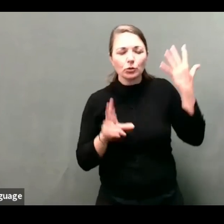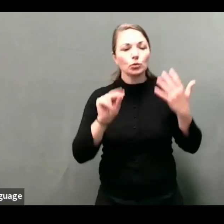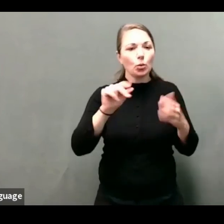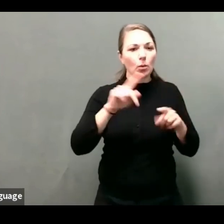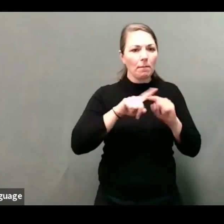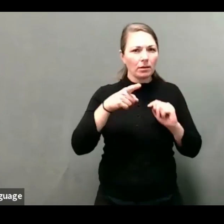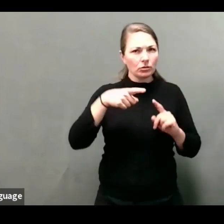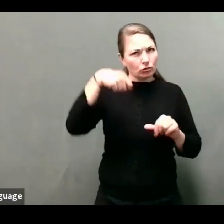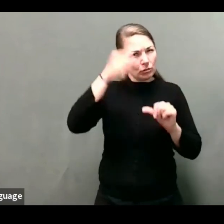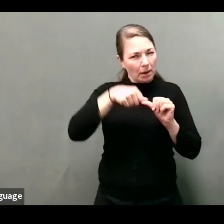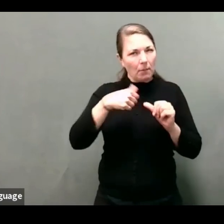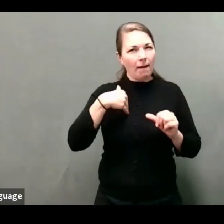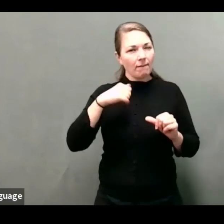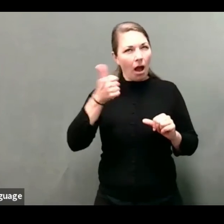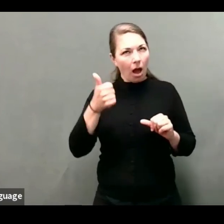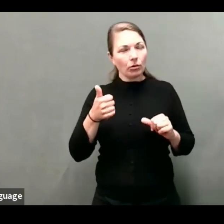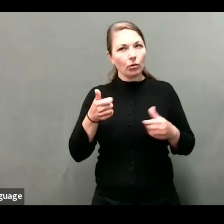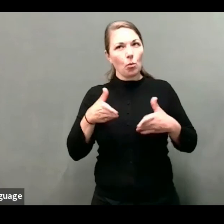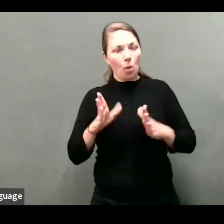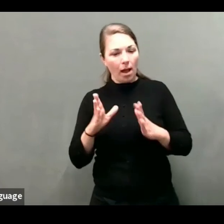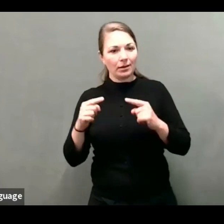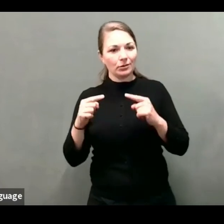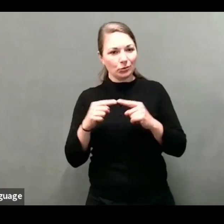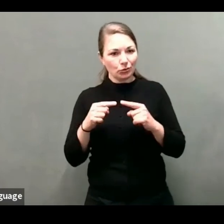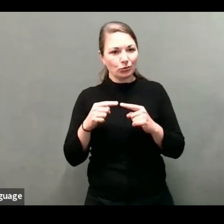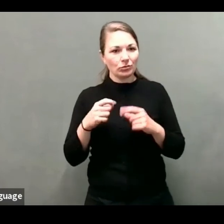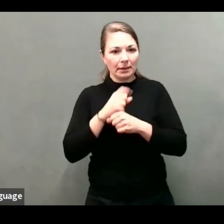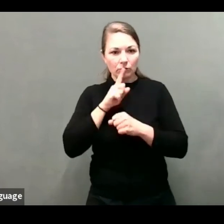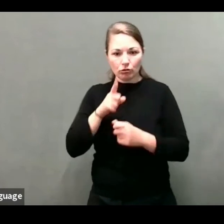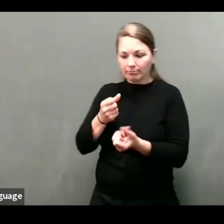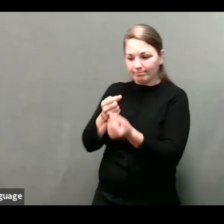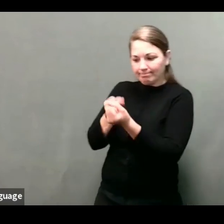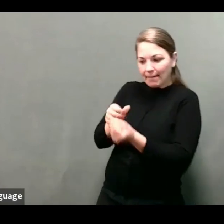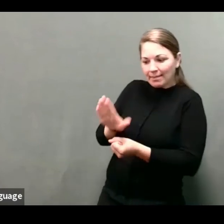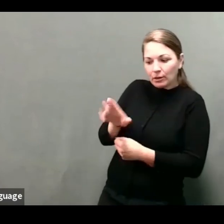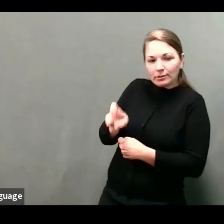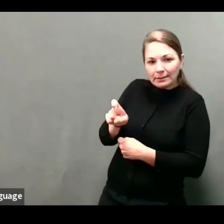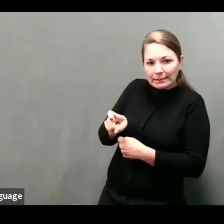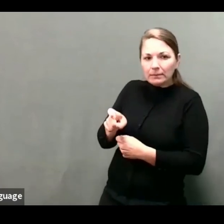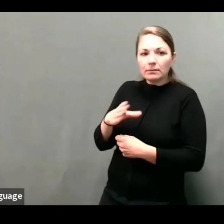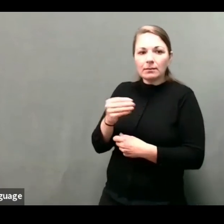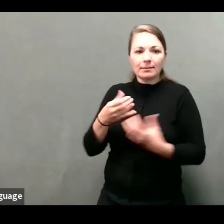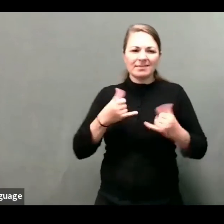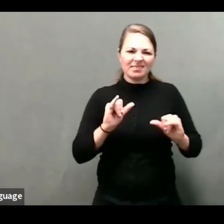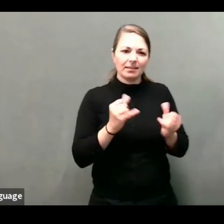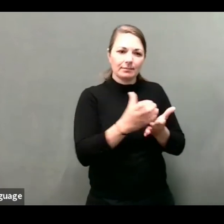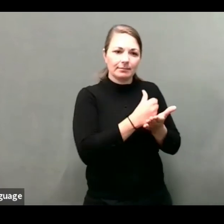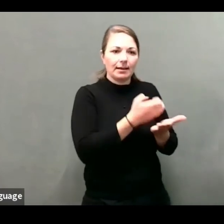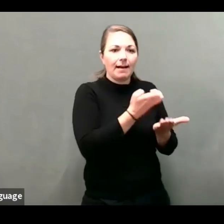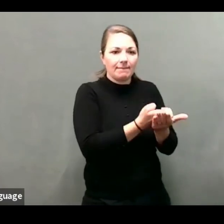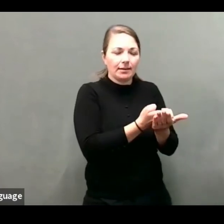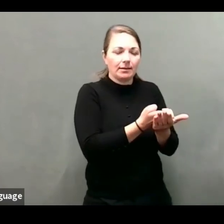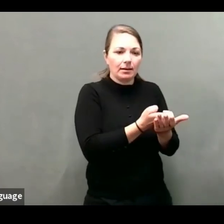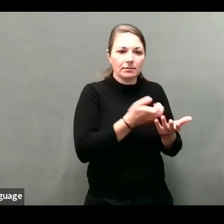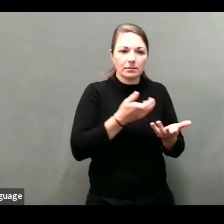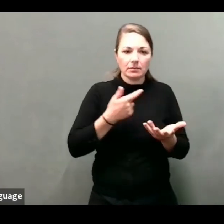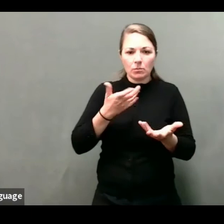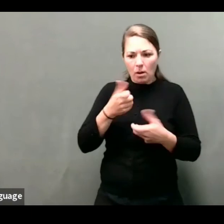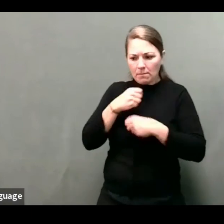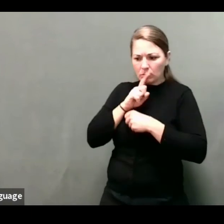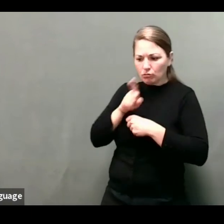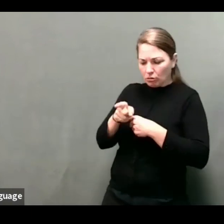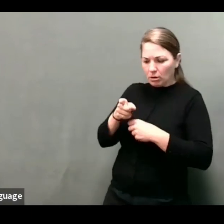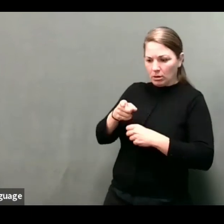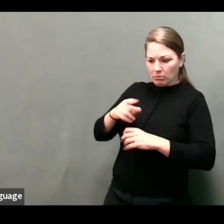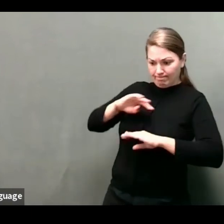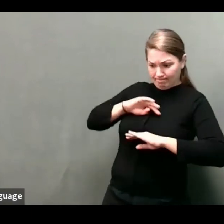chance to support the patient in speaking up for their needs, know that there are ways that we can work with them so that their needs are